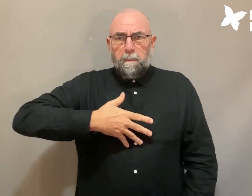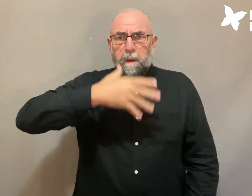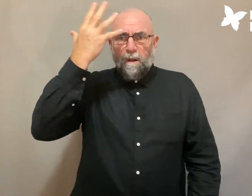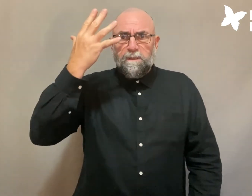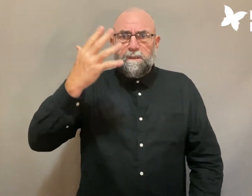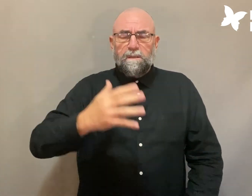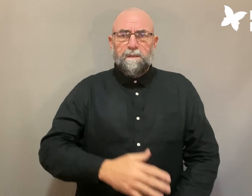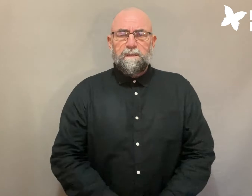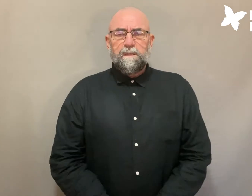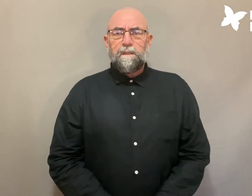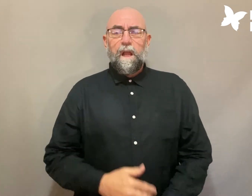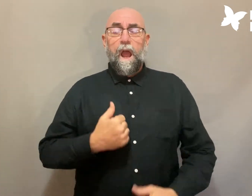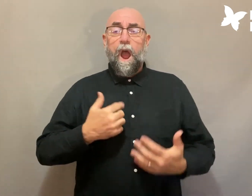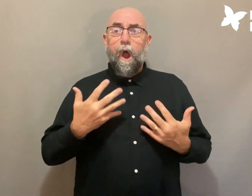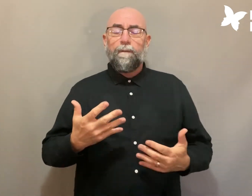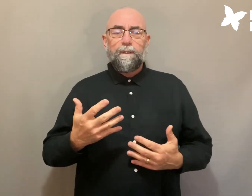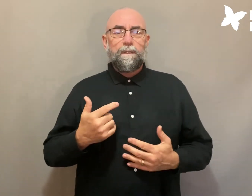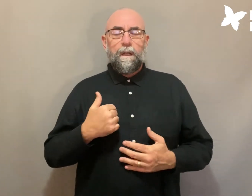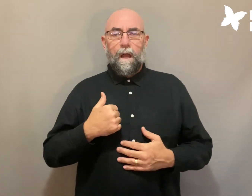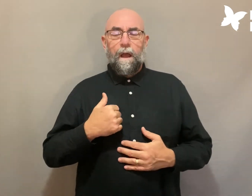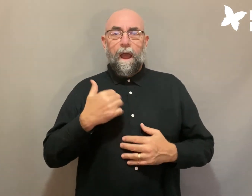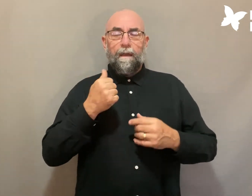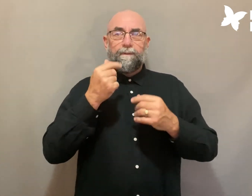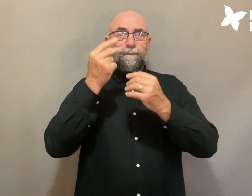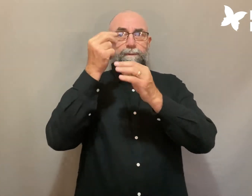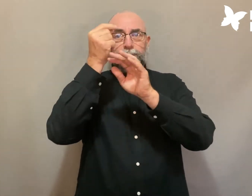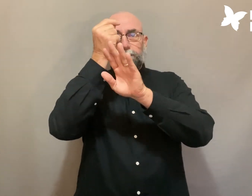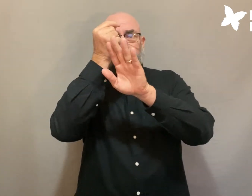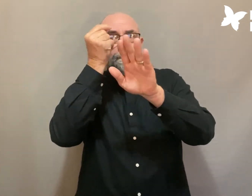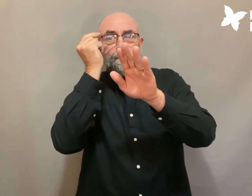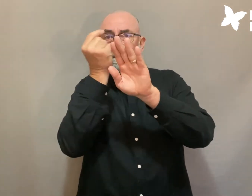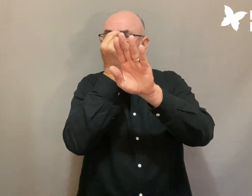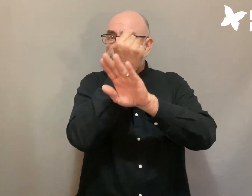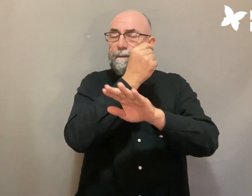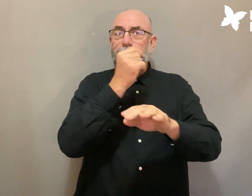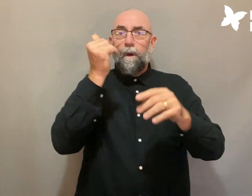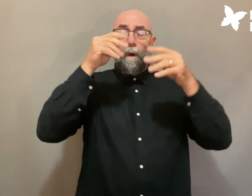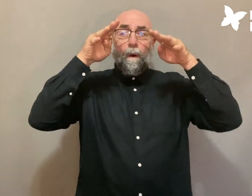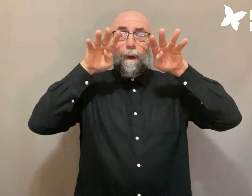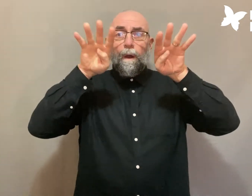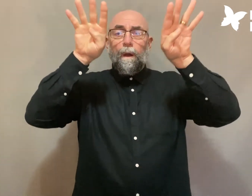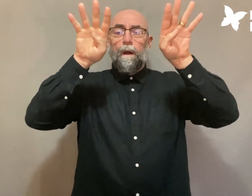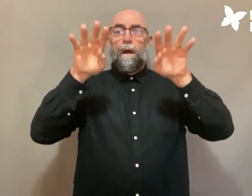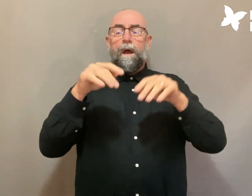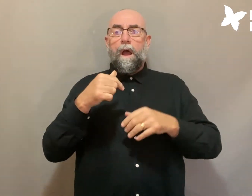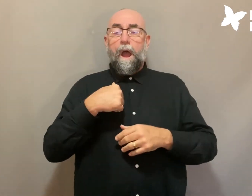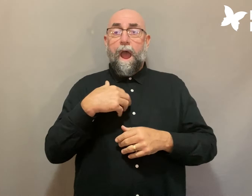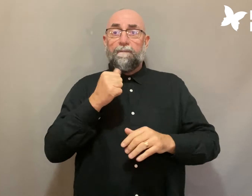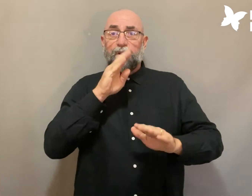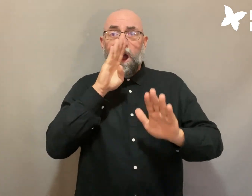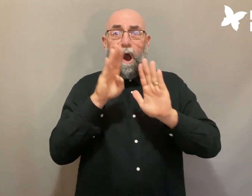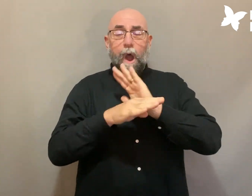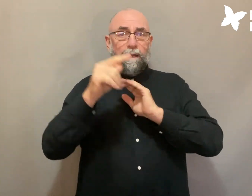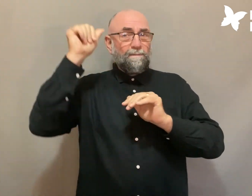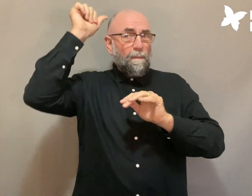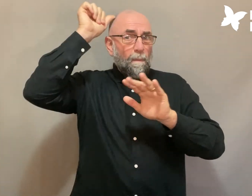And I walk around every day and I have to put eyebrows on, or I have to put lashes on, or I have to hide the bald spot in the back of my head.